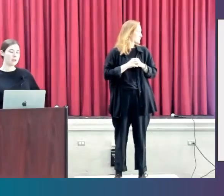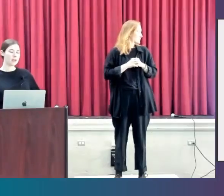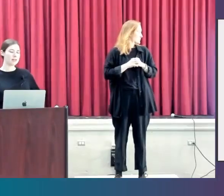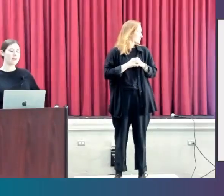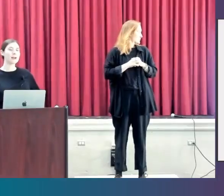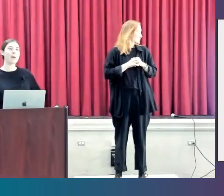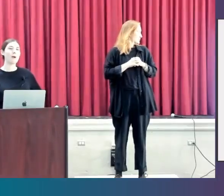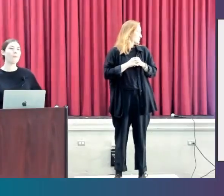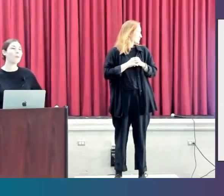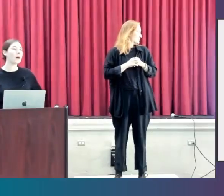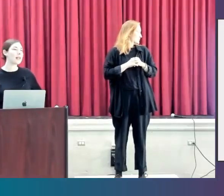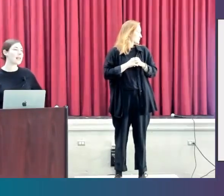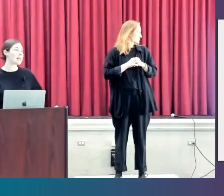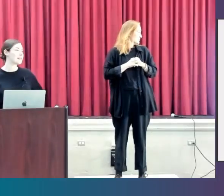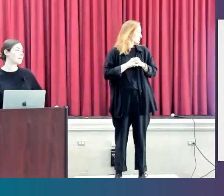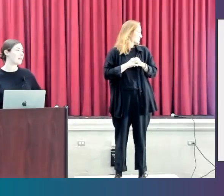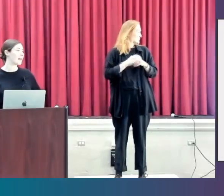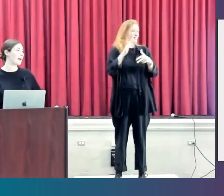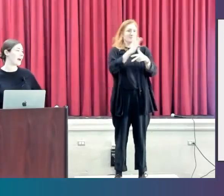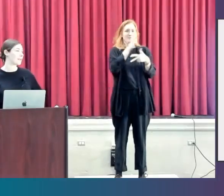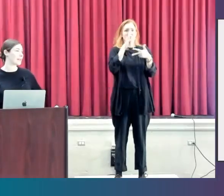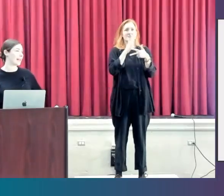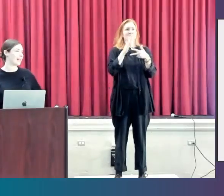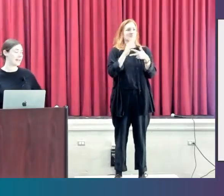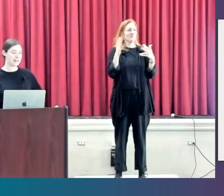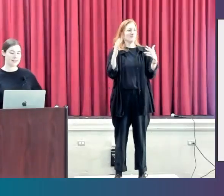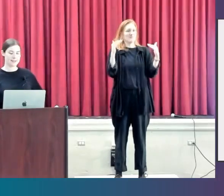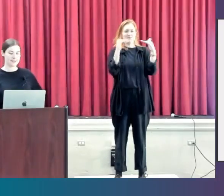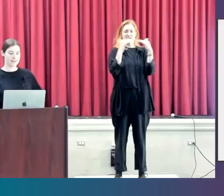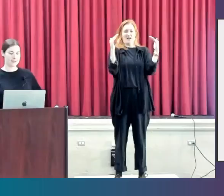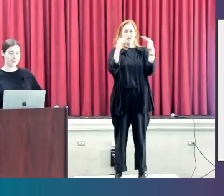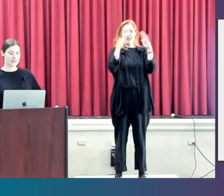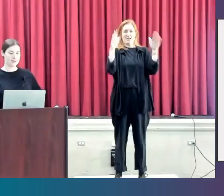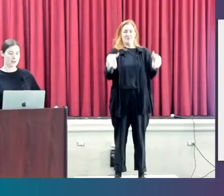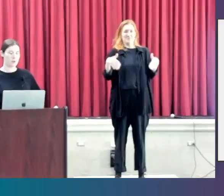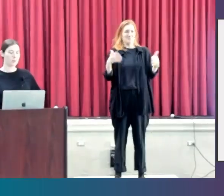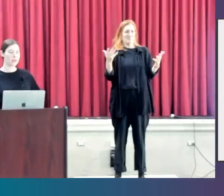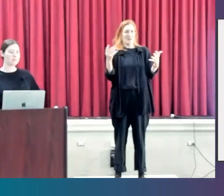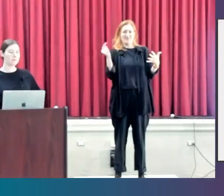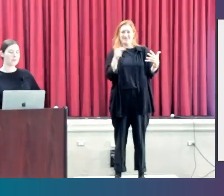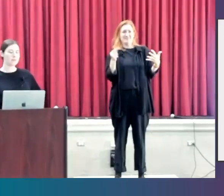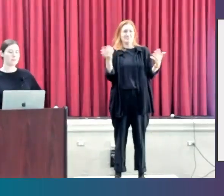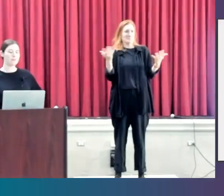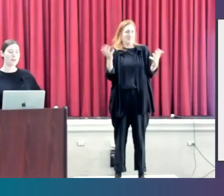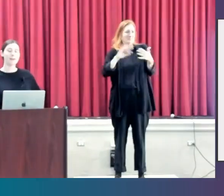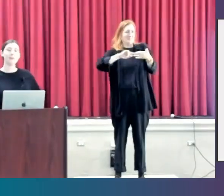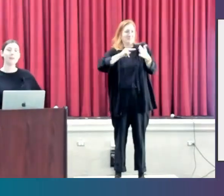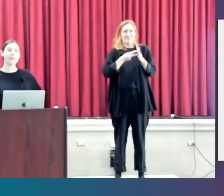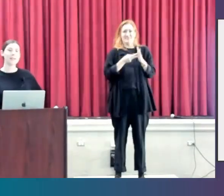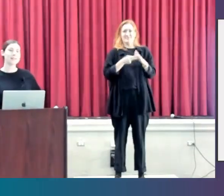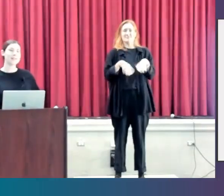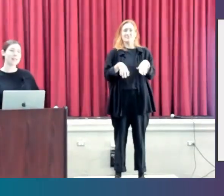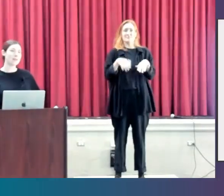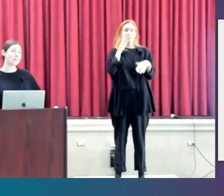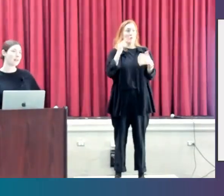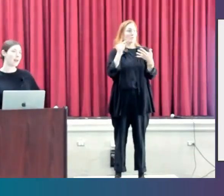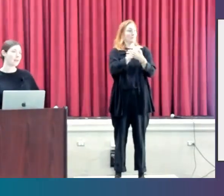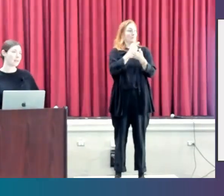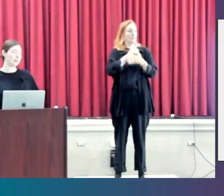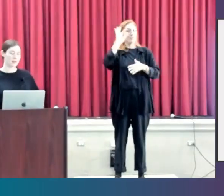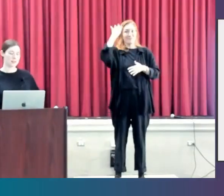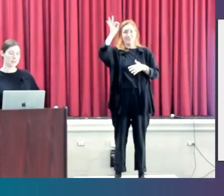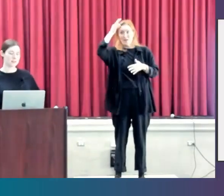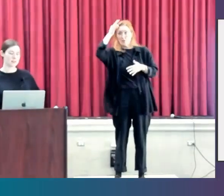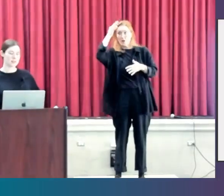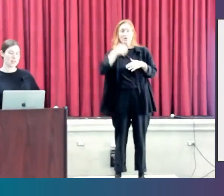And then we're going to talk about what is fair housing. We're going to review federal and state fair